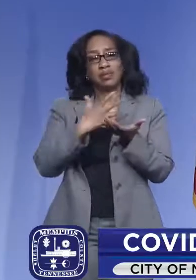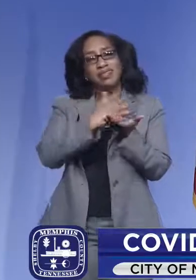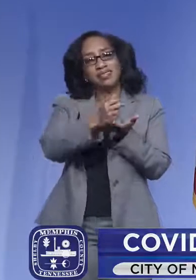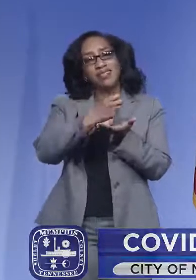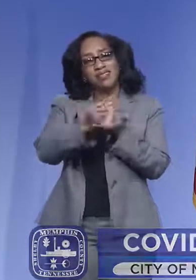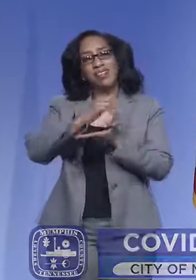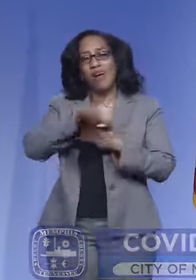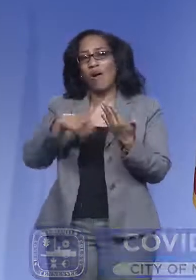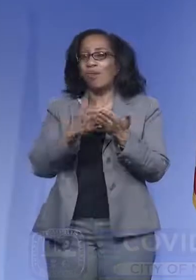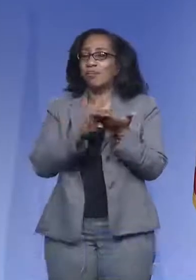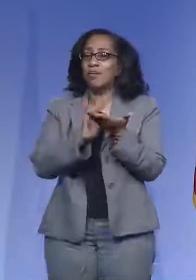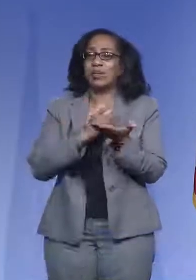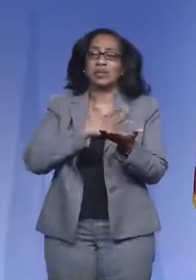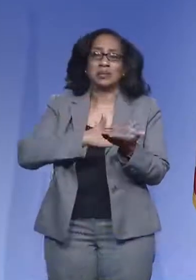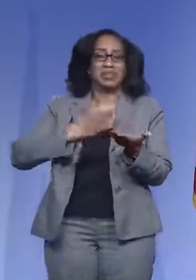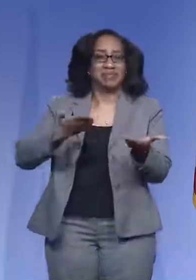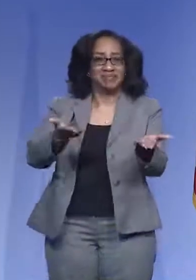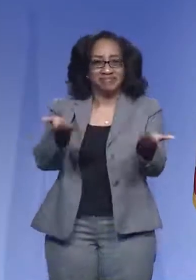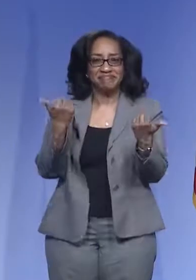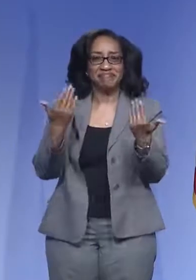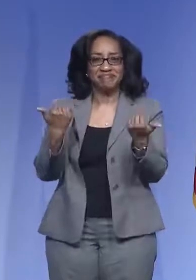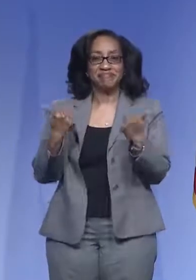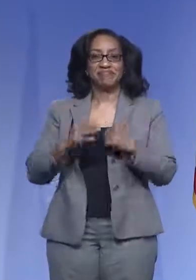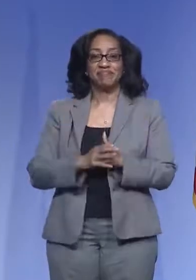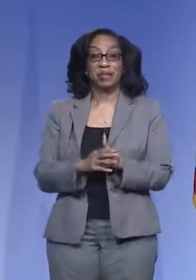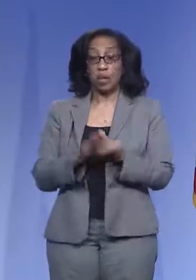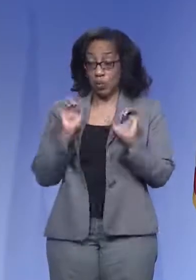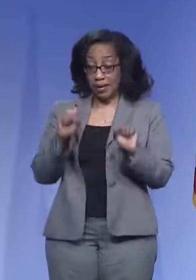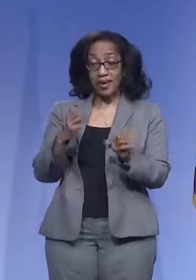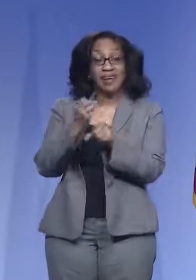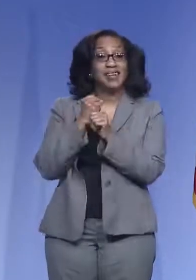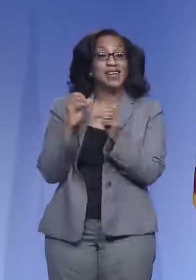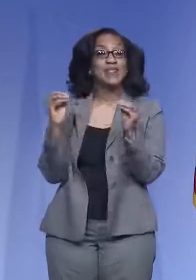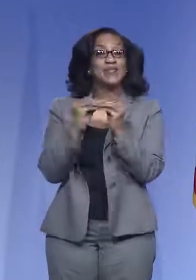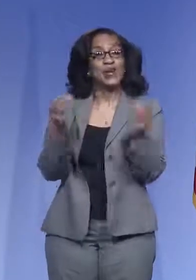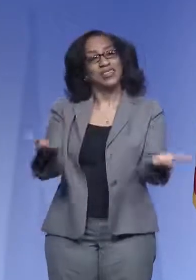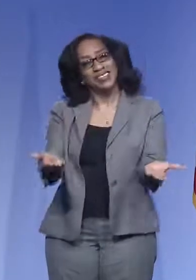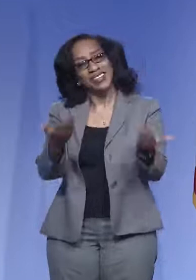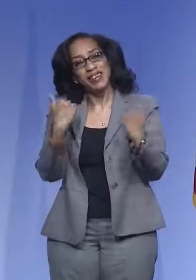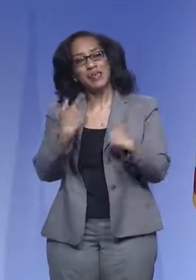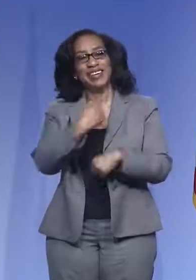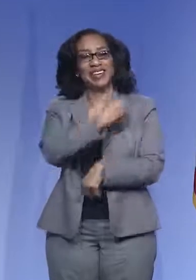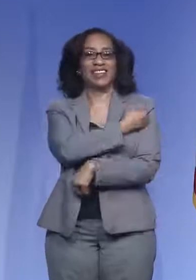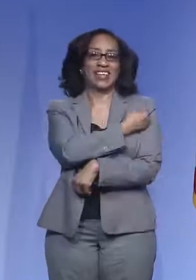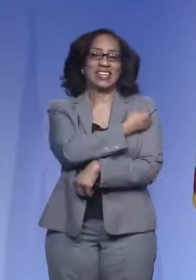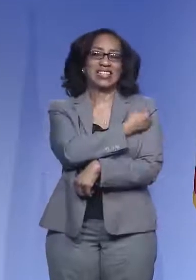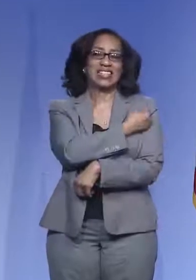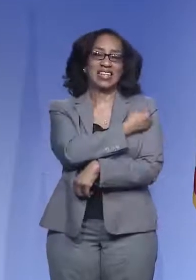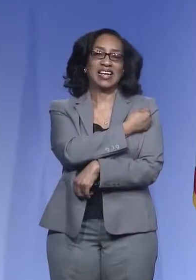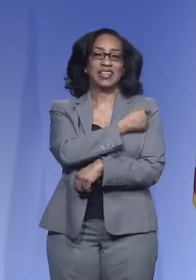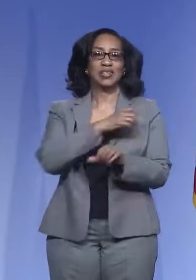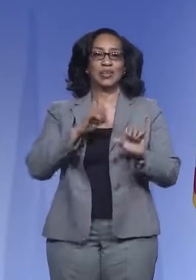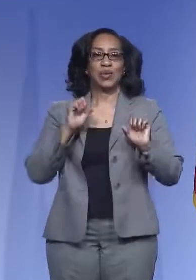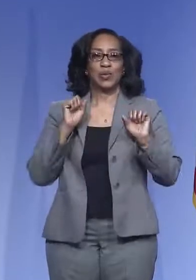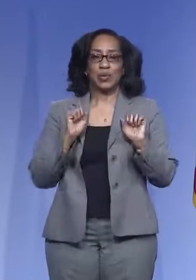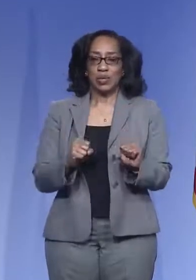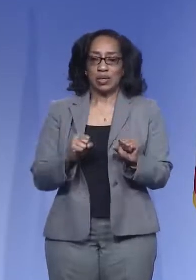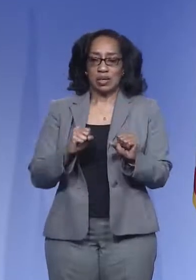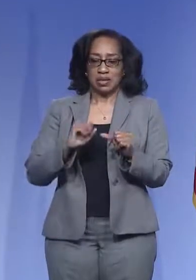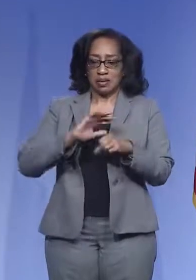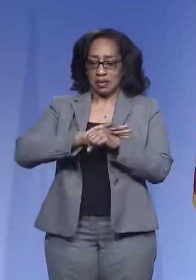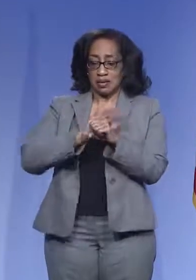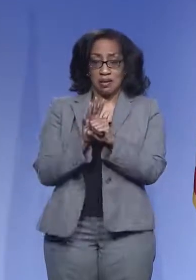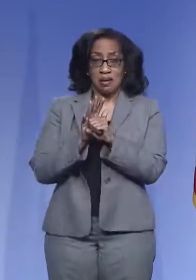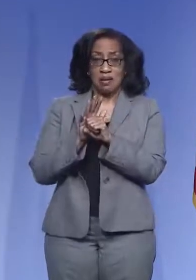we have in the next few weeks. So we can get more. So come on out and get vaccinated so that we can get out of this pandemic and